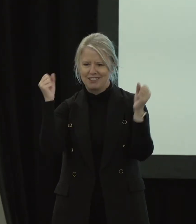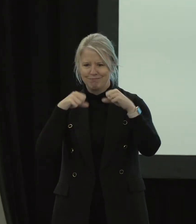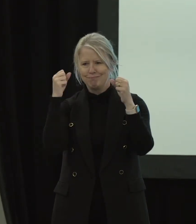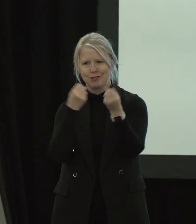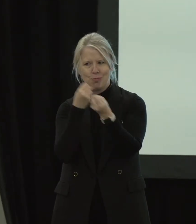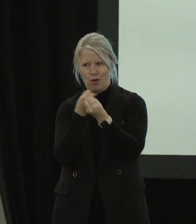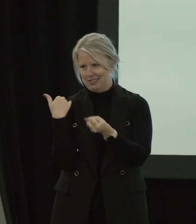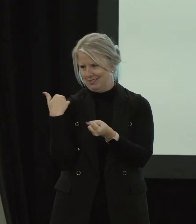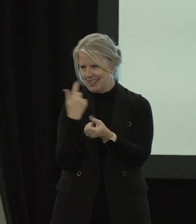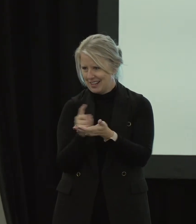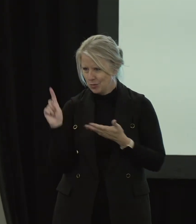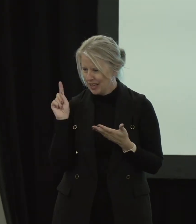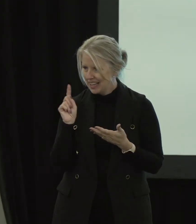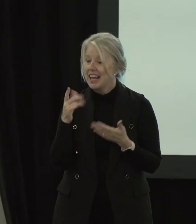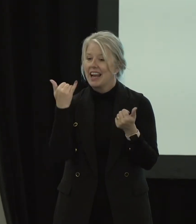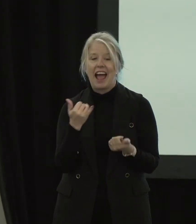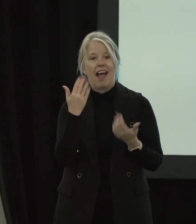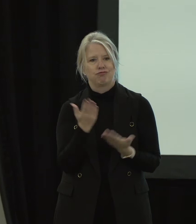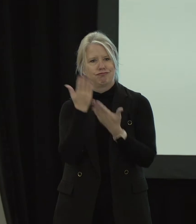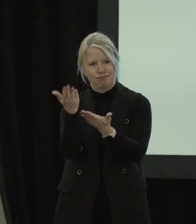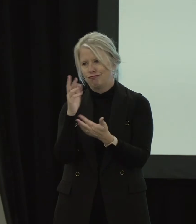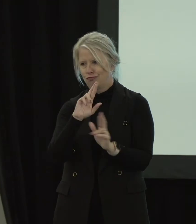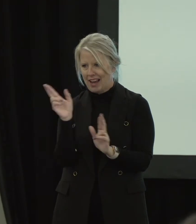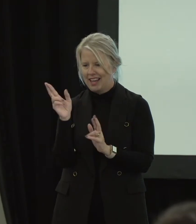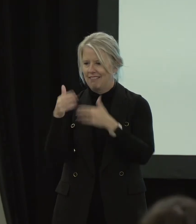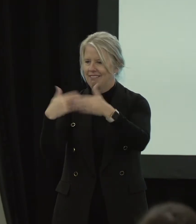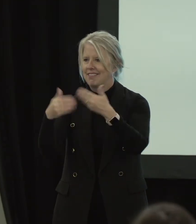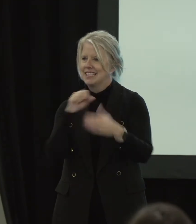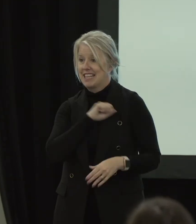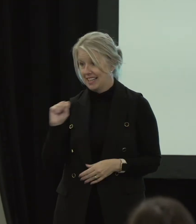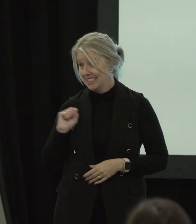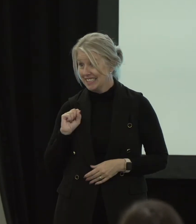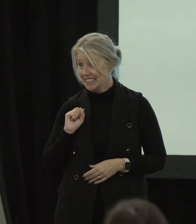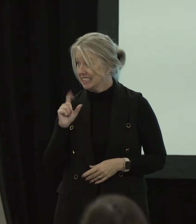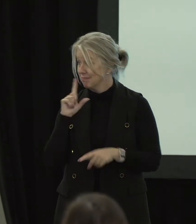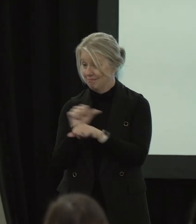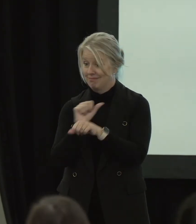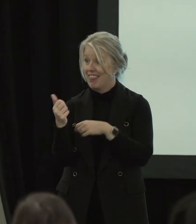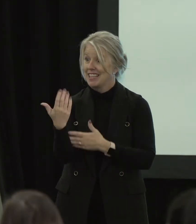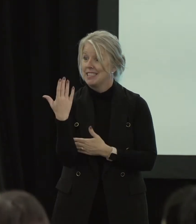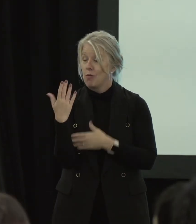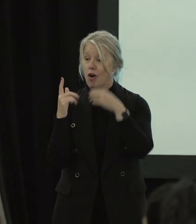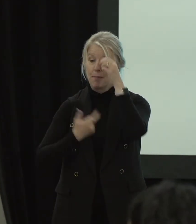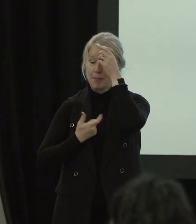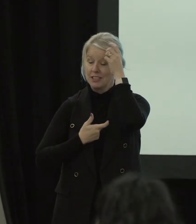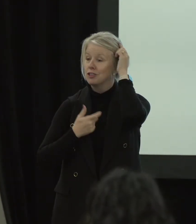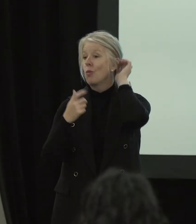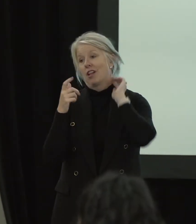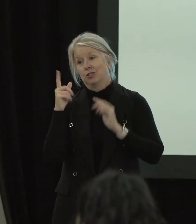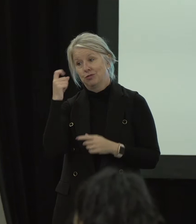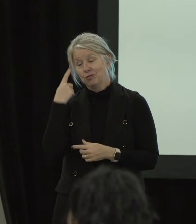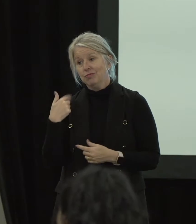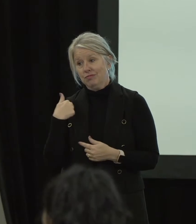just last week and is now currently making its way through the Senate. In fact, this morning, Minister Qualtrough and I had